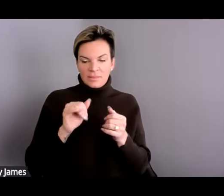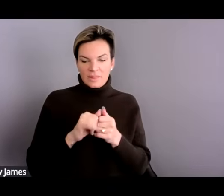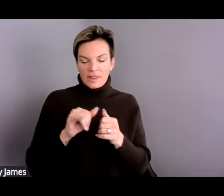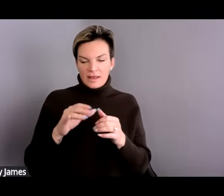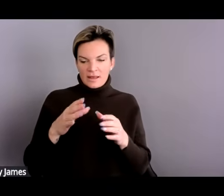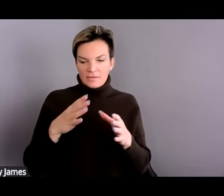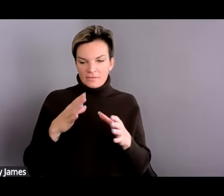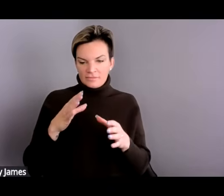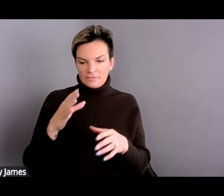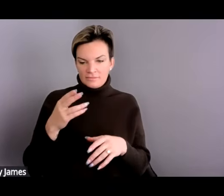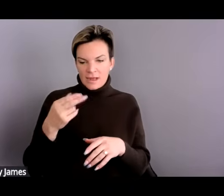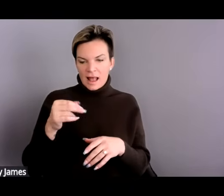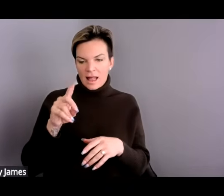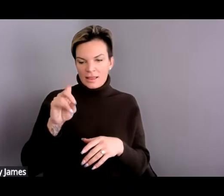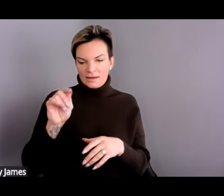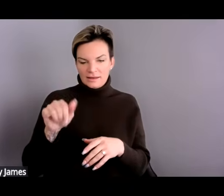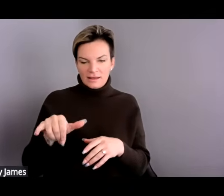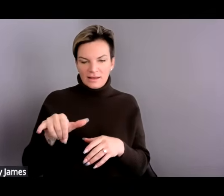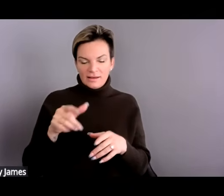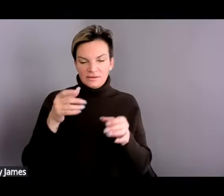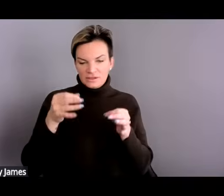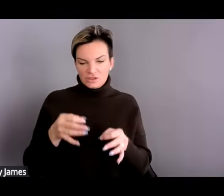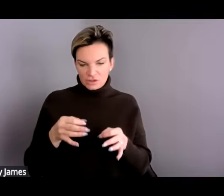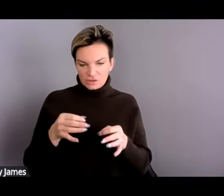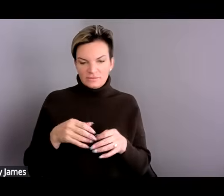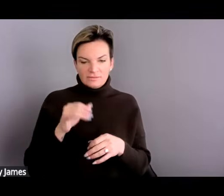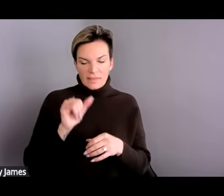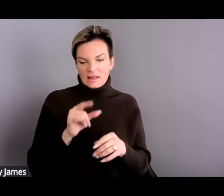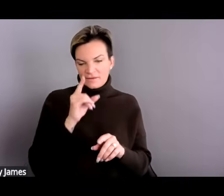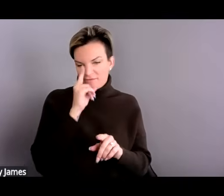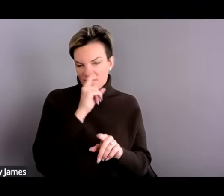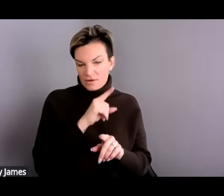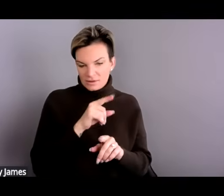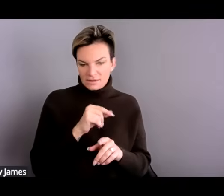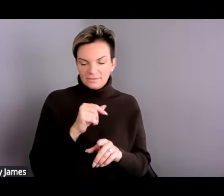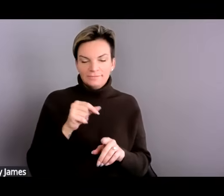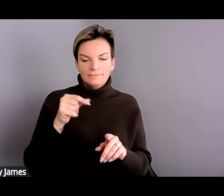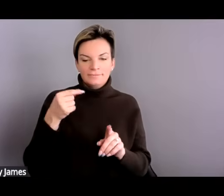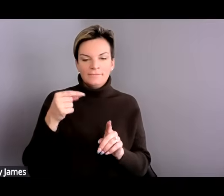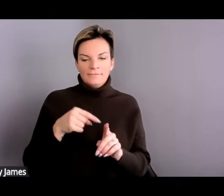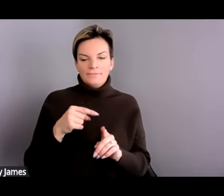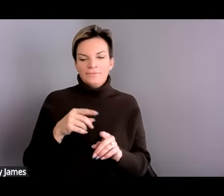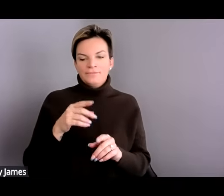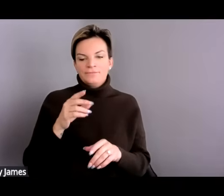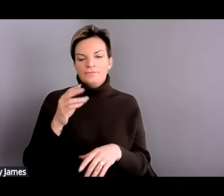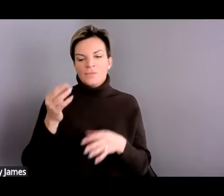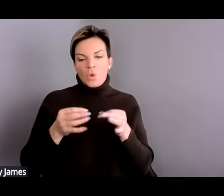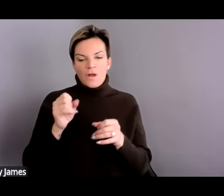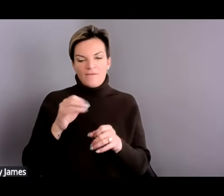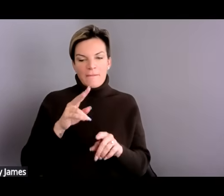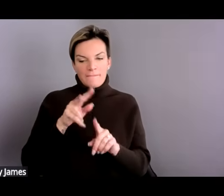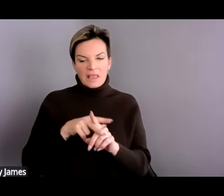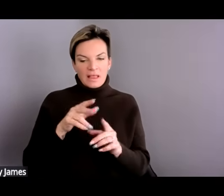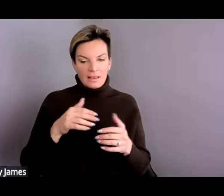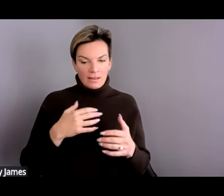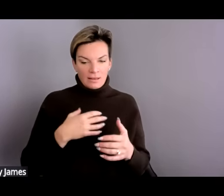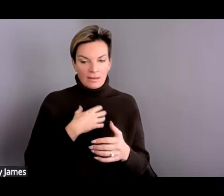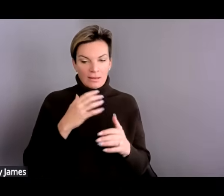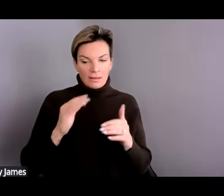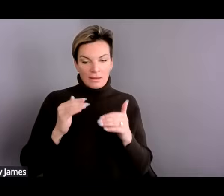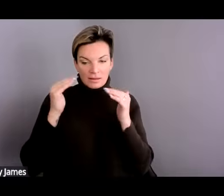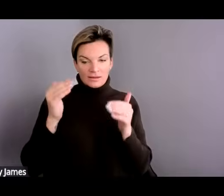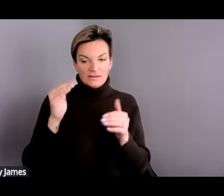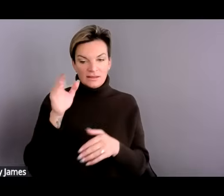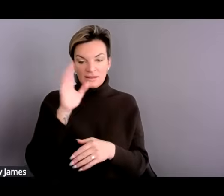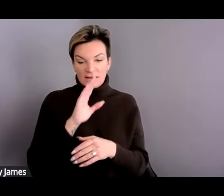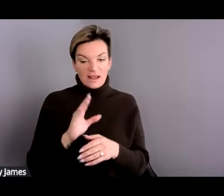Court of Appeals never stated or even hinted that circulator signature challenge procedures be adopted. In fact,